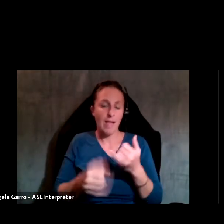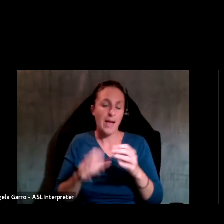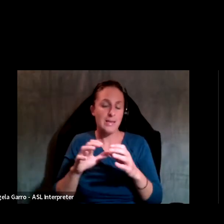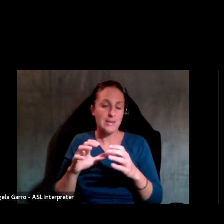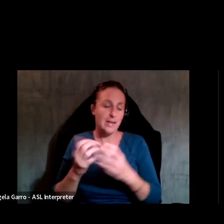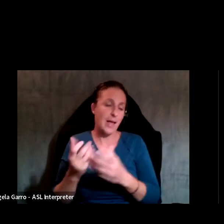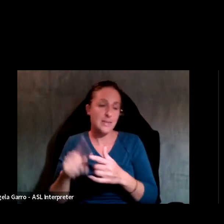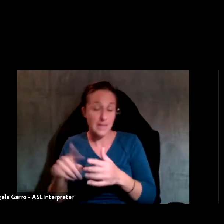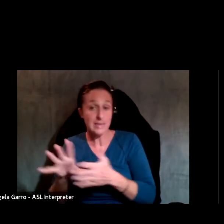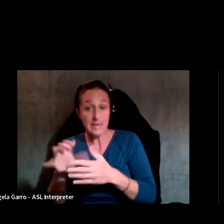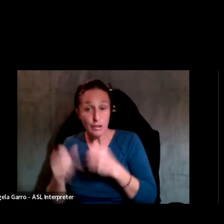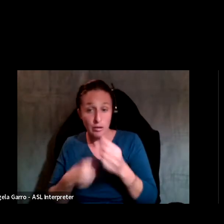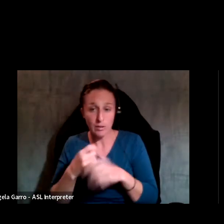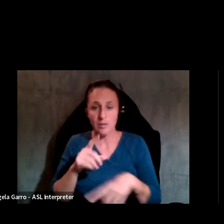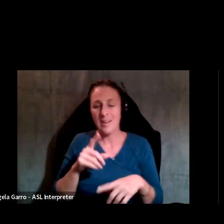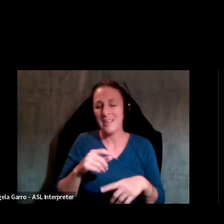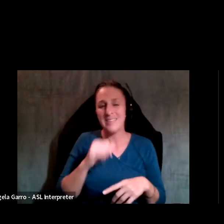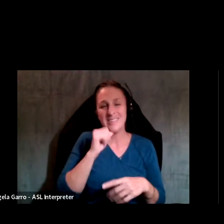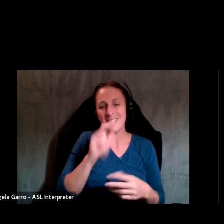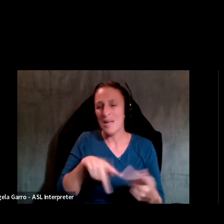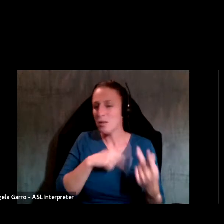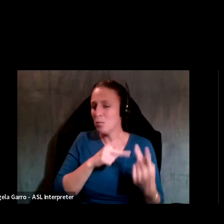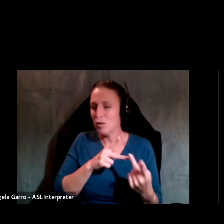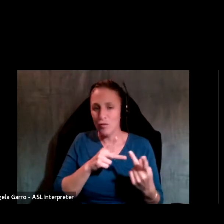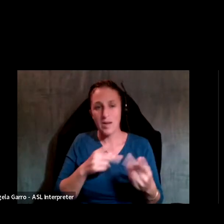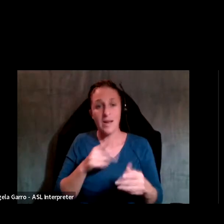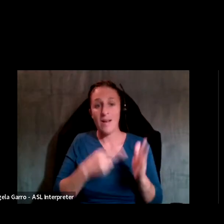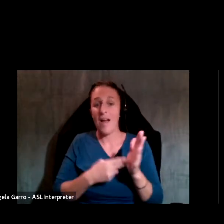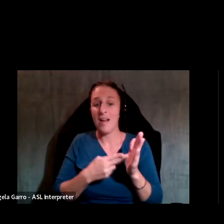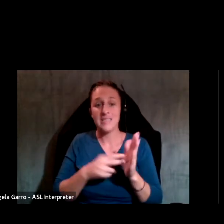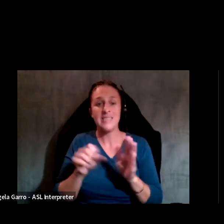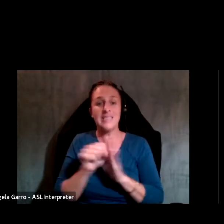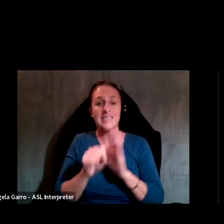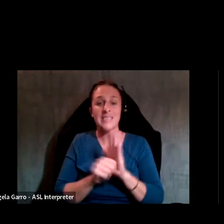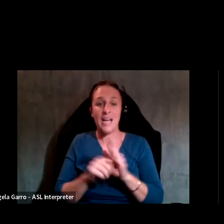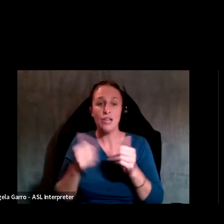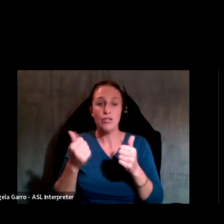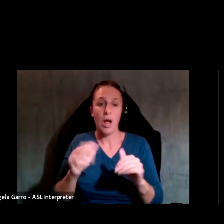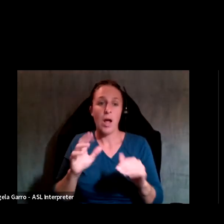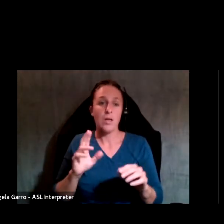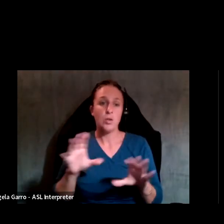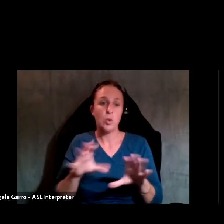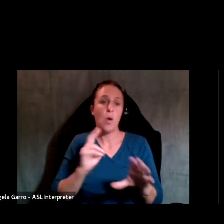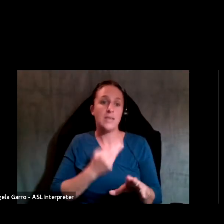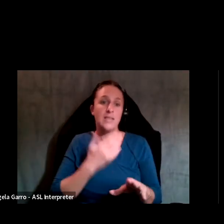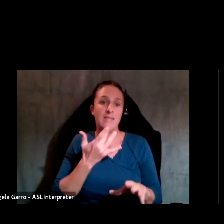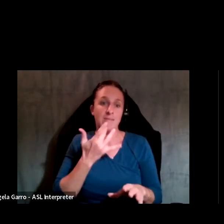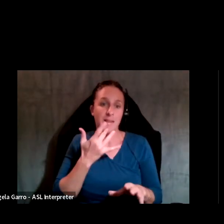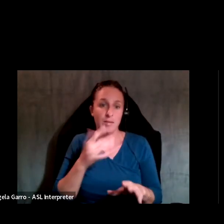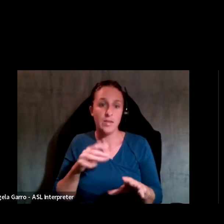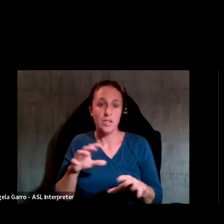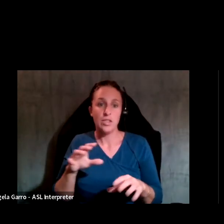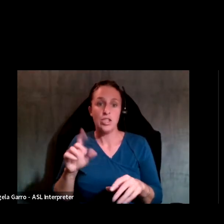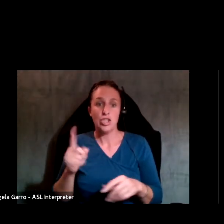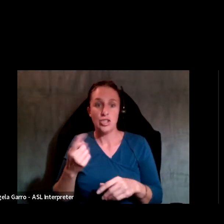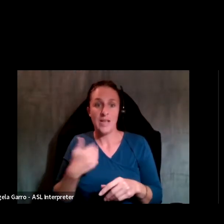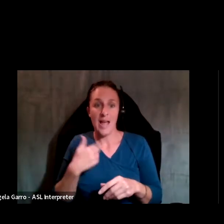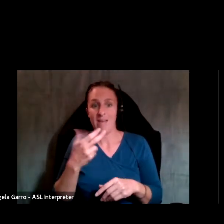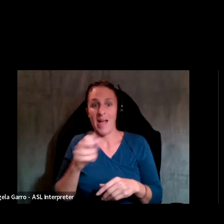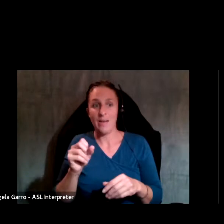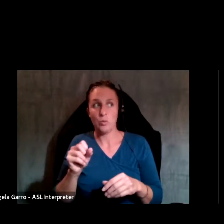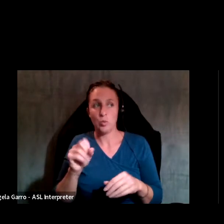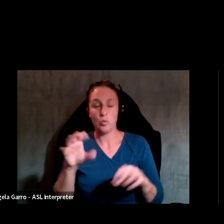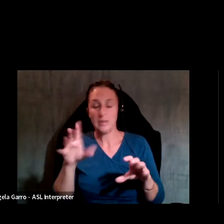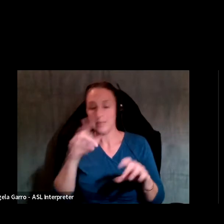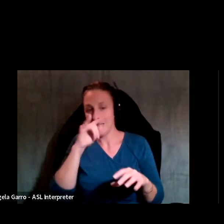So yeah, it's not perfect. And honestly, the state's trying to do us a favor by having high school kids take a test just once, which is